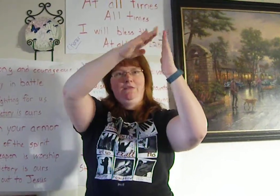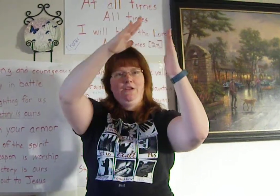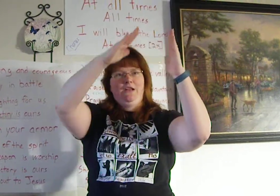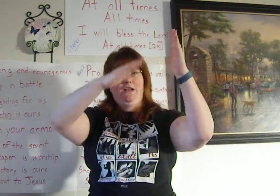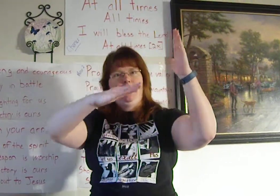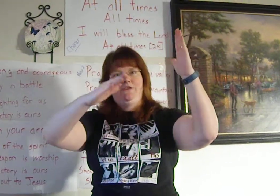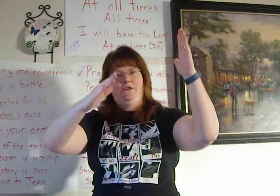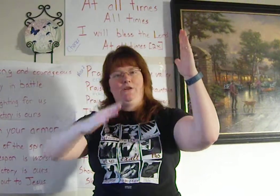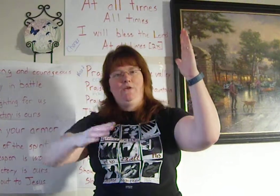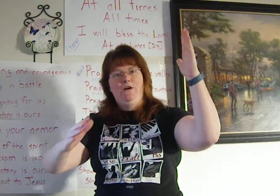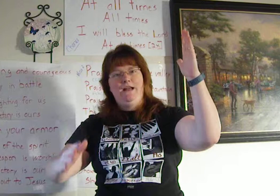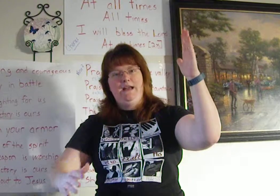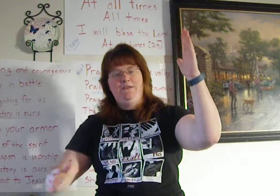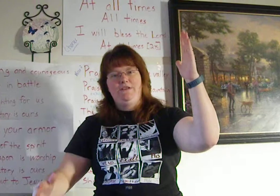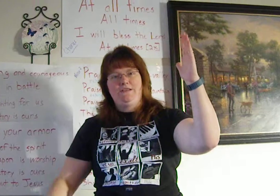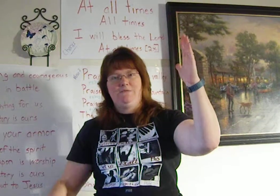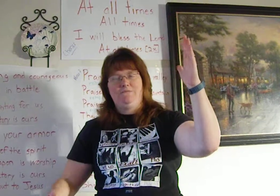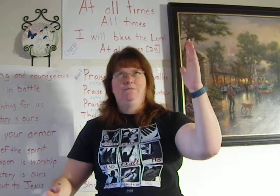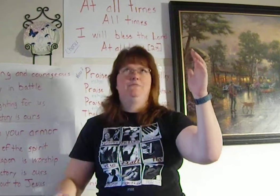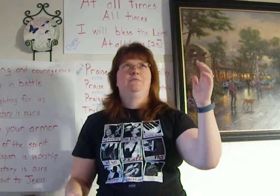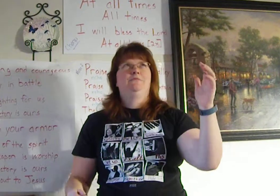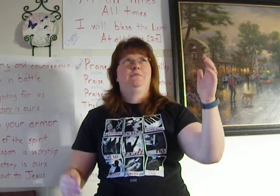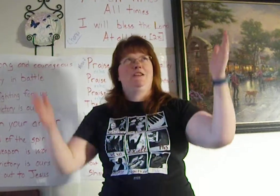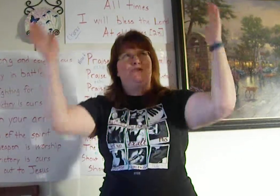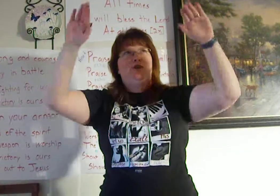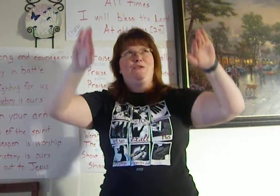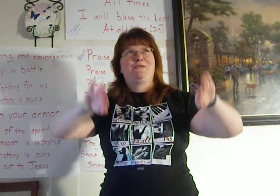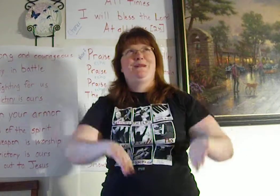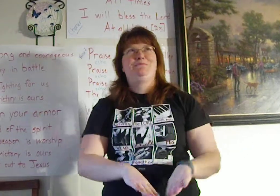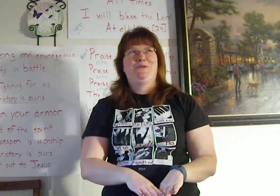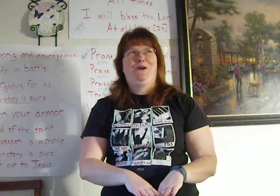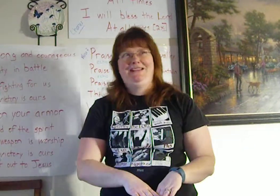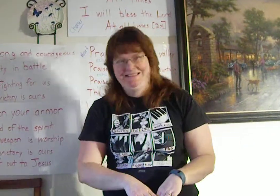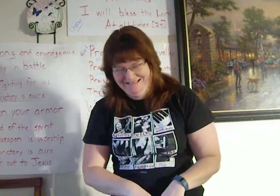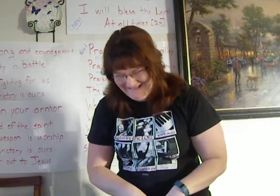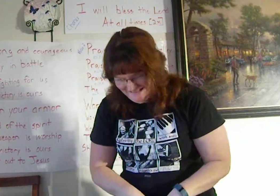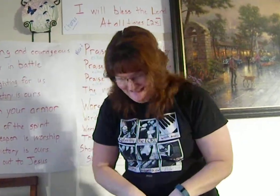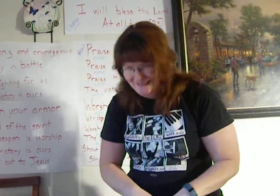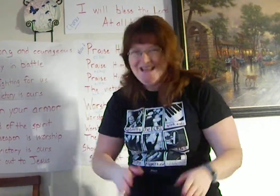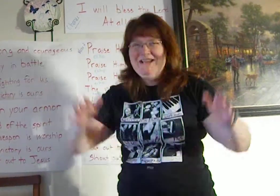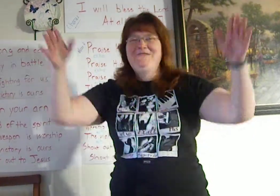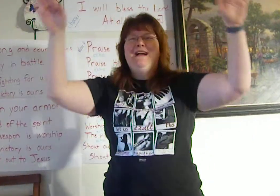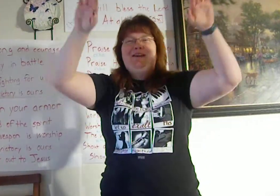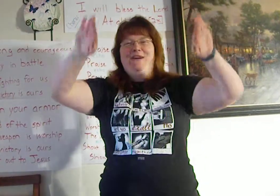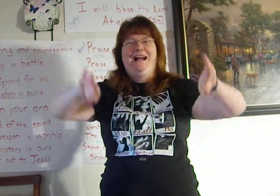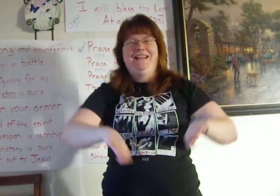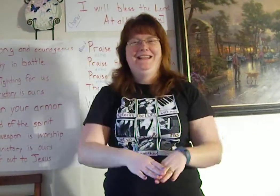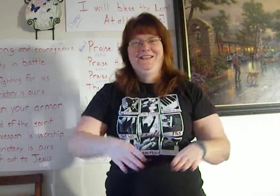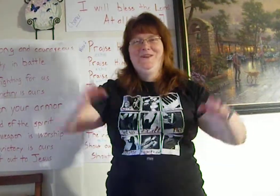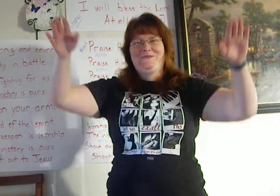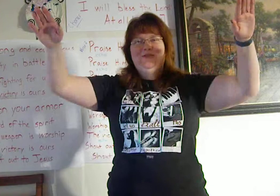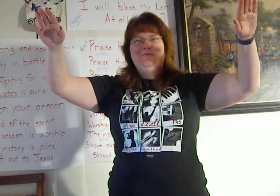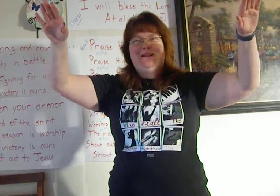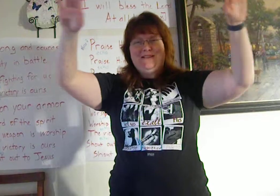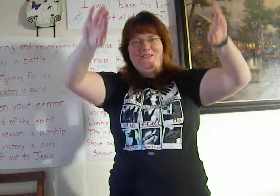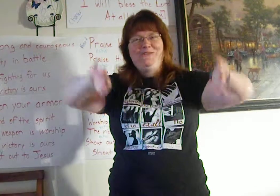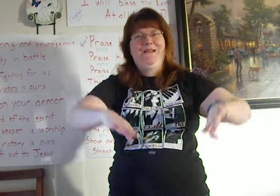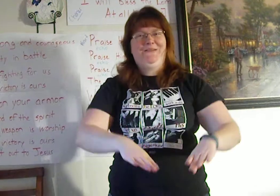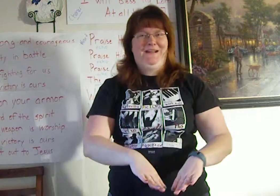mountain, and you're going to wave this. Actually, you go this way. Sorry. You make a valley. You have two mountains and you make a